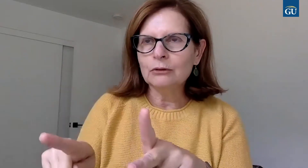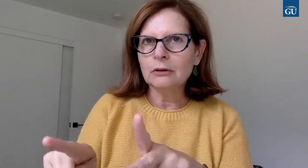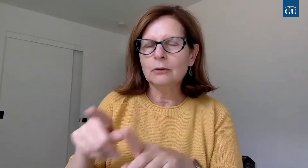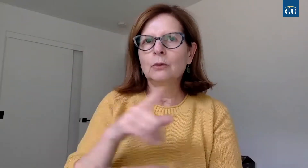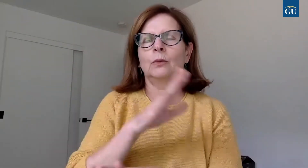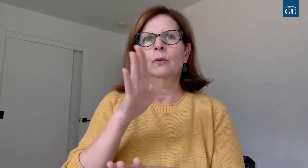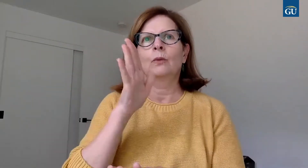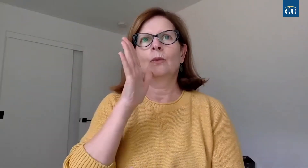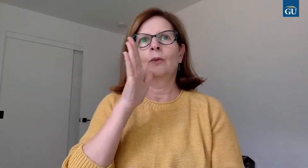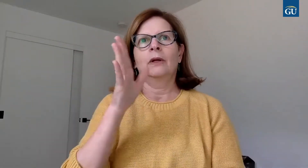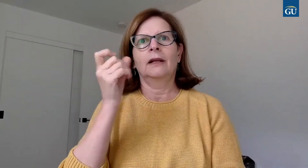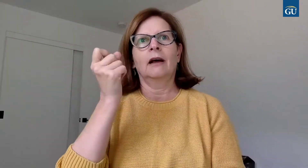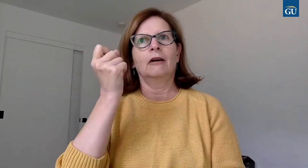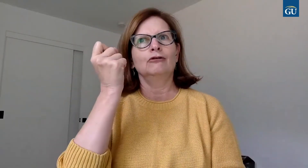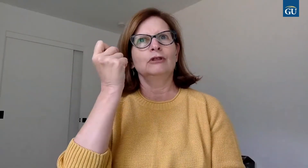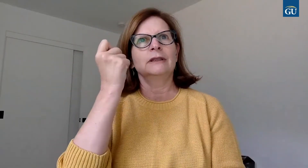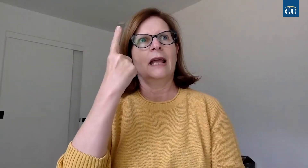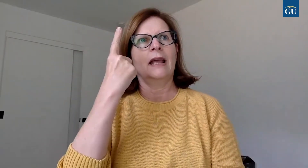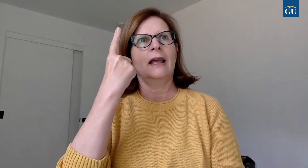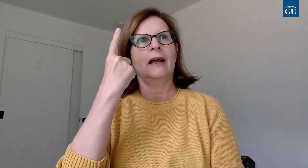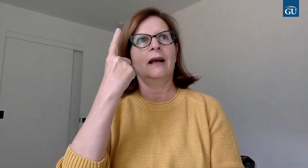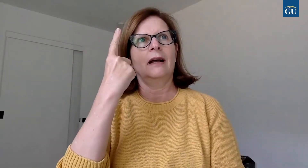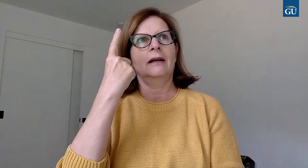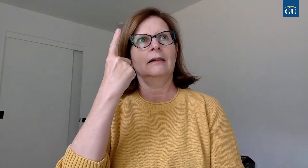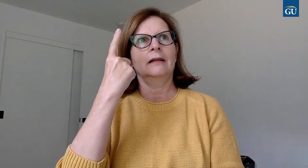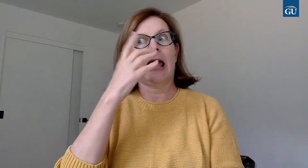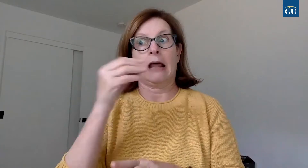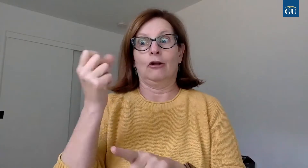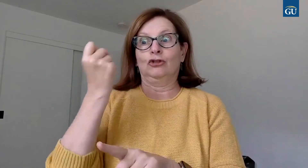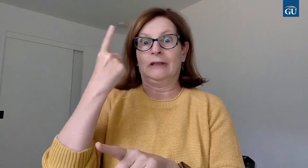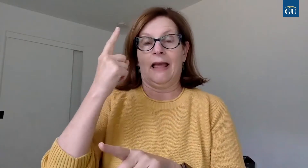I always thought if people could understand the language and what's said,